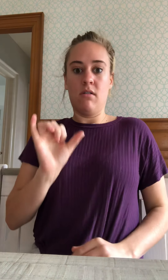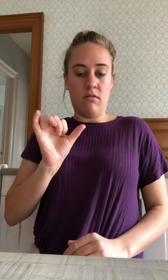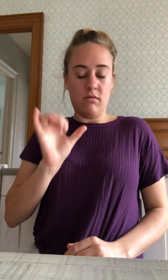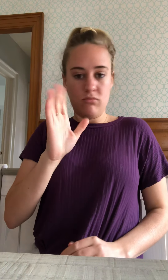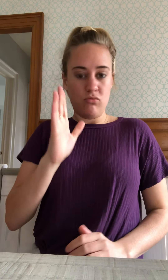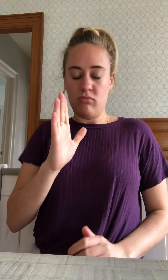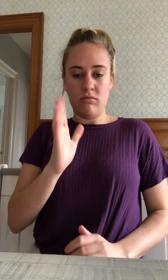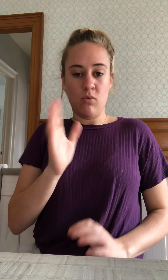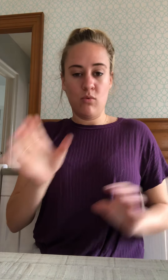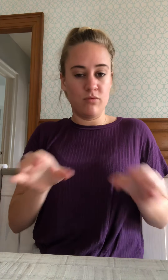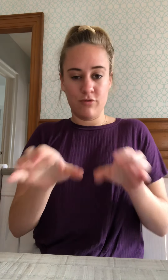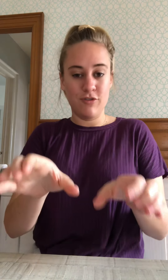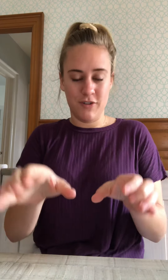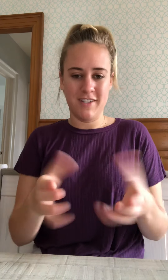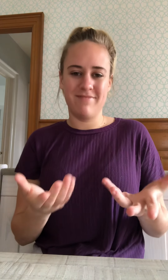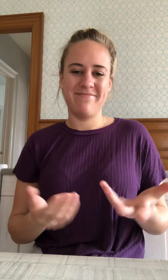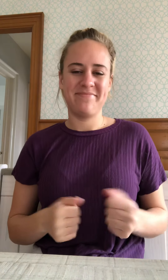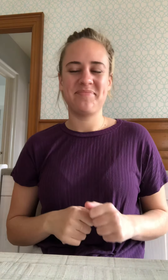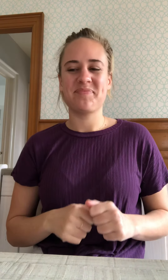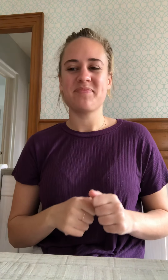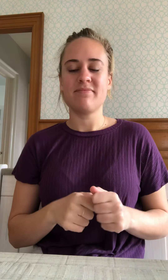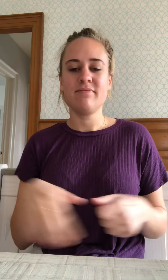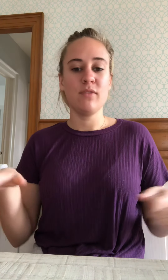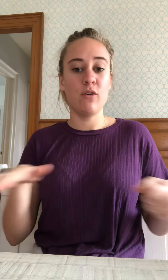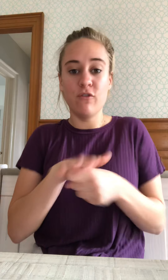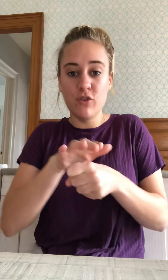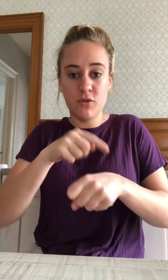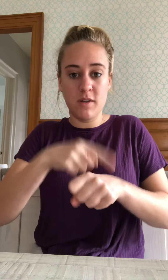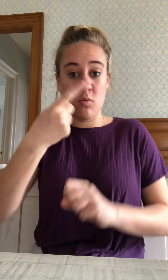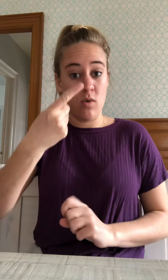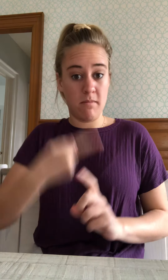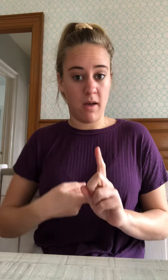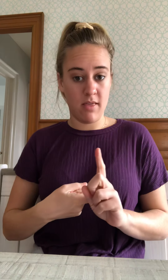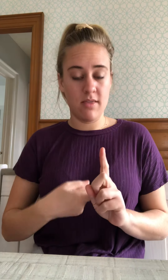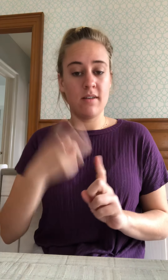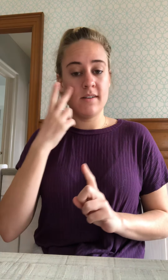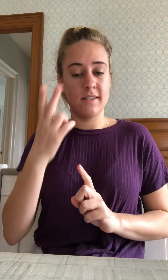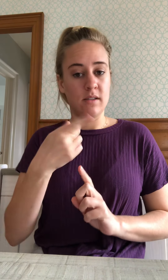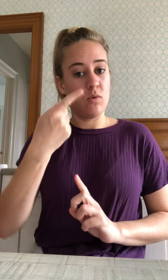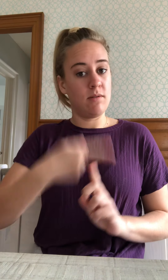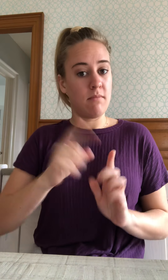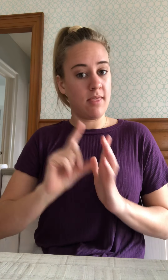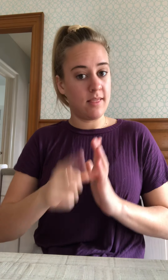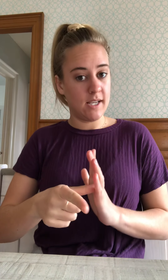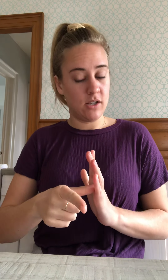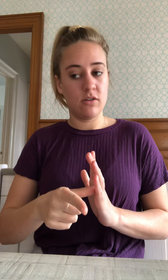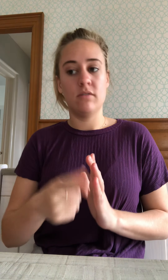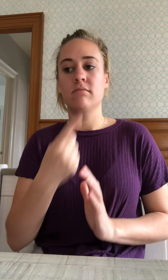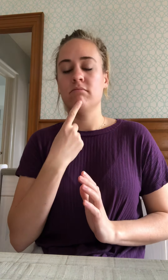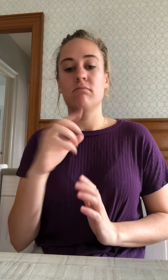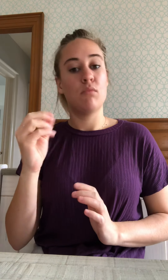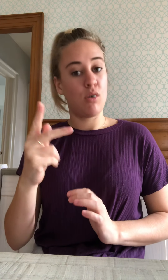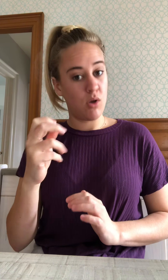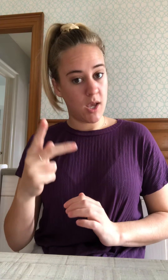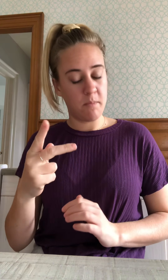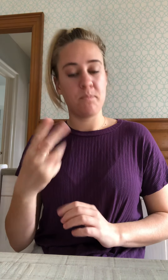do what you're telling me. So full-time for a month, then I see them in a month, and I say, okay, wear them if they've